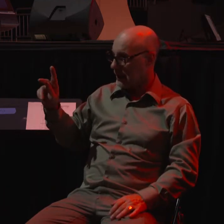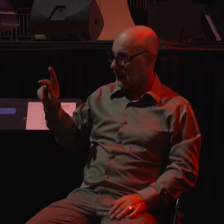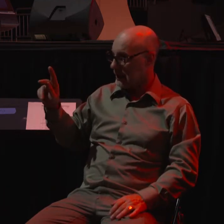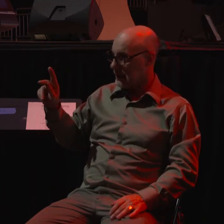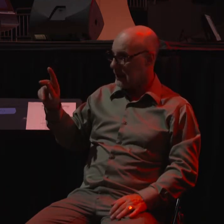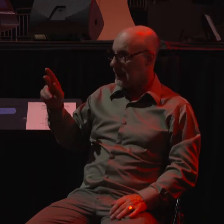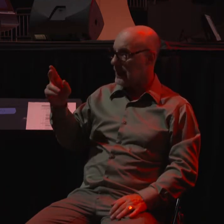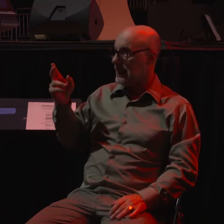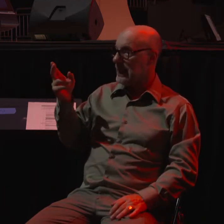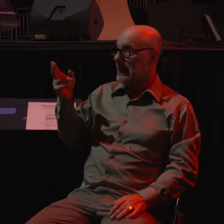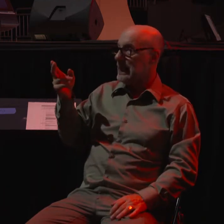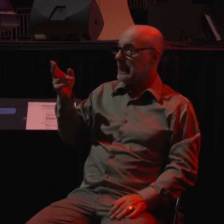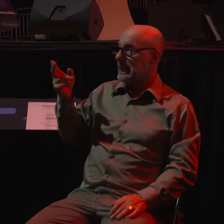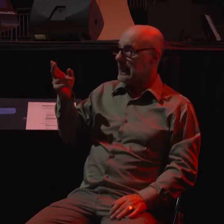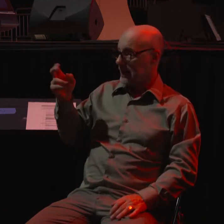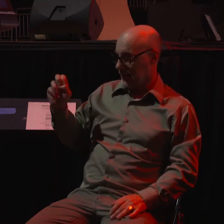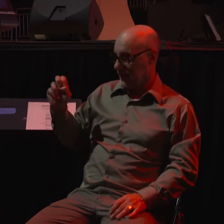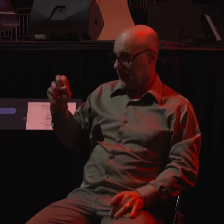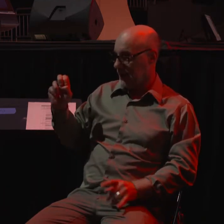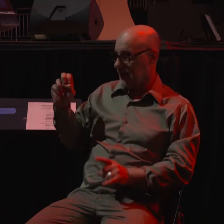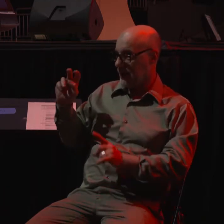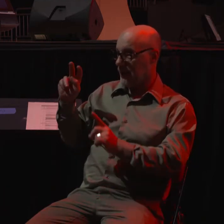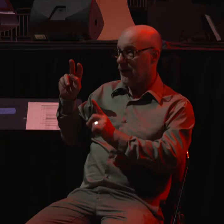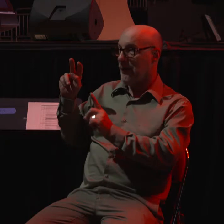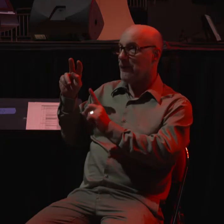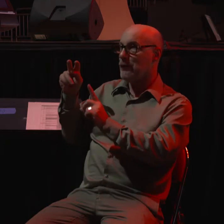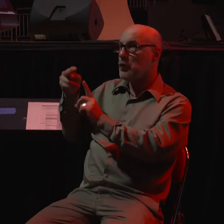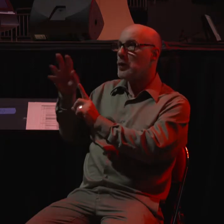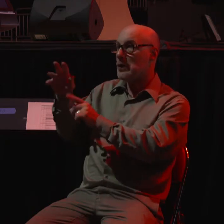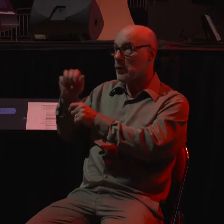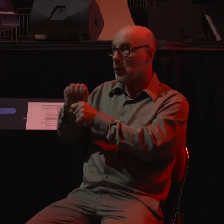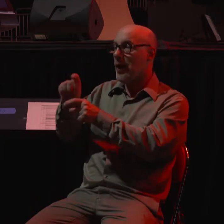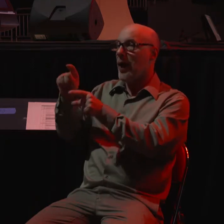self-identify and view his understanding of his work as a pastor.